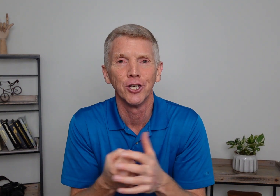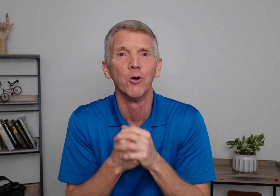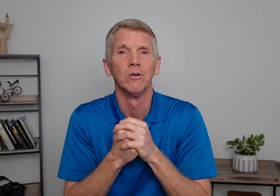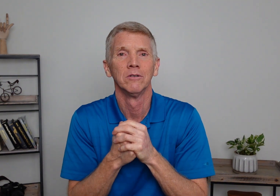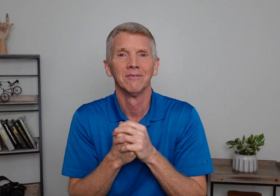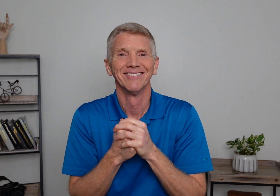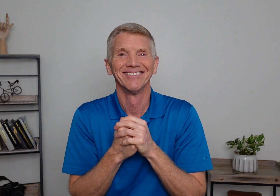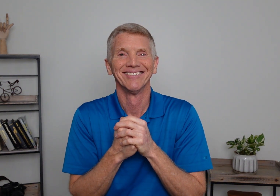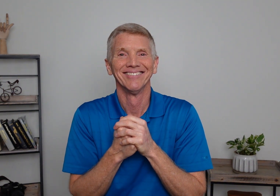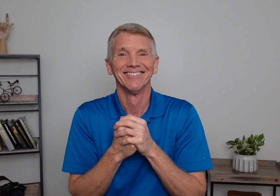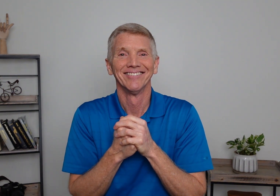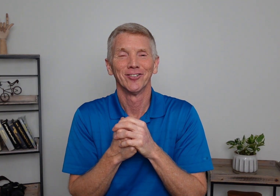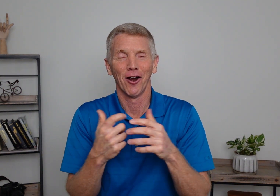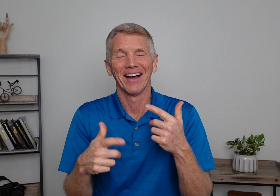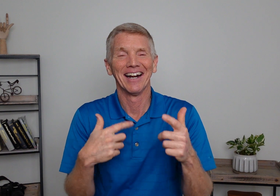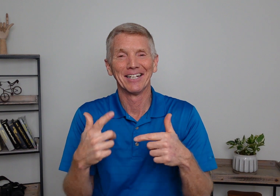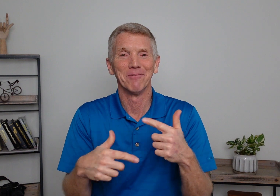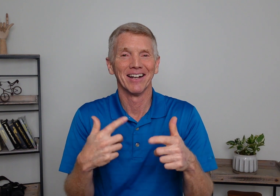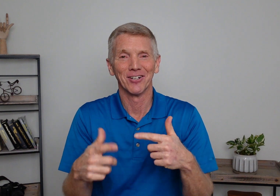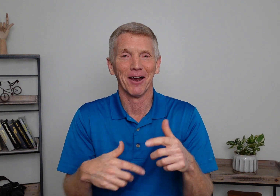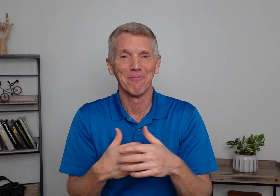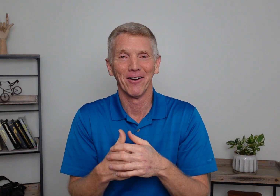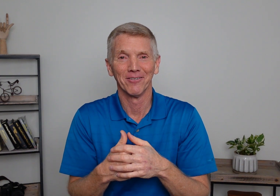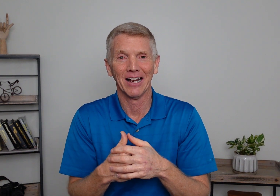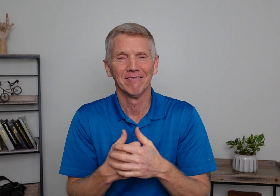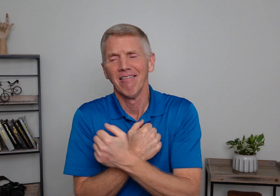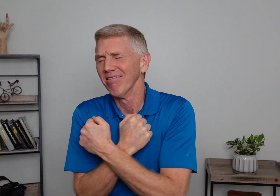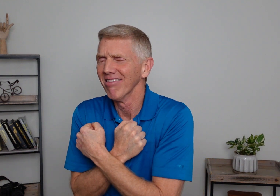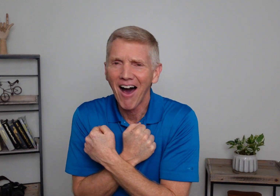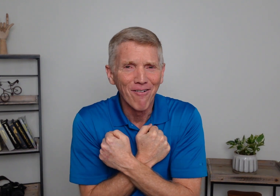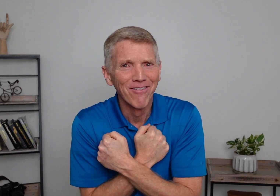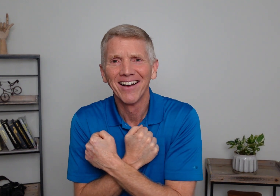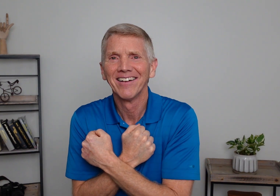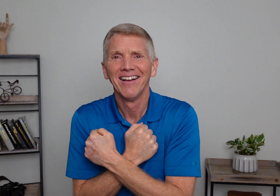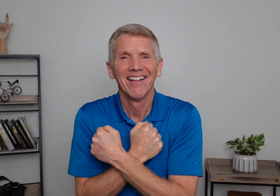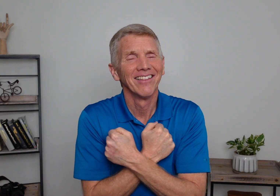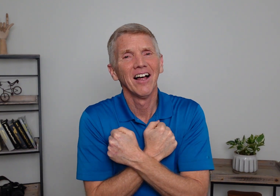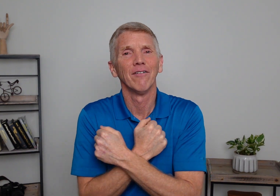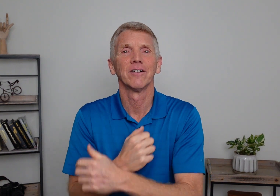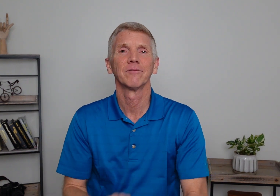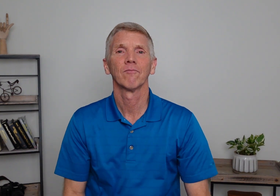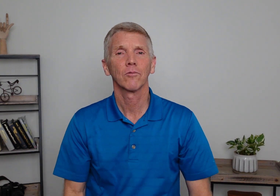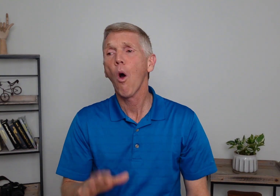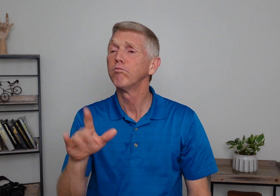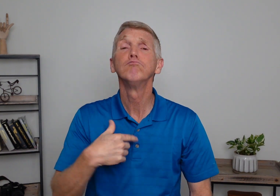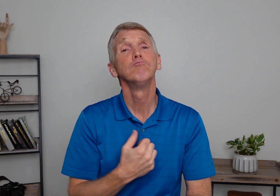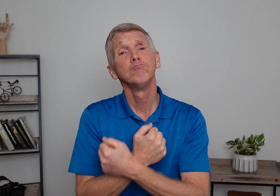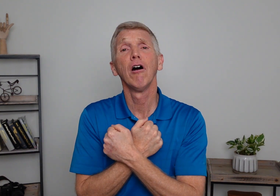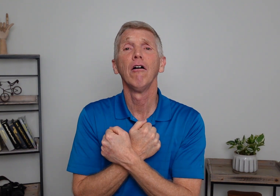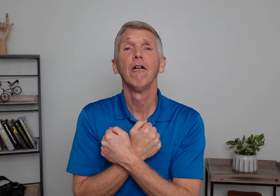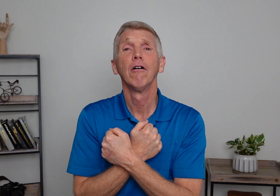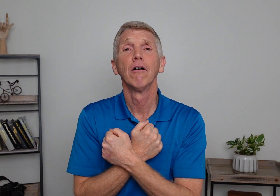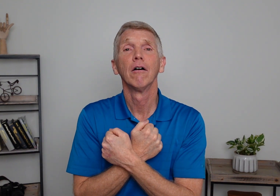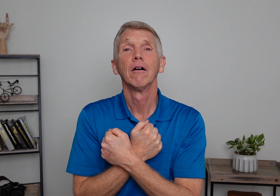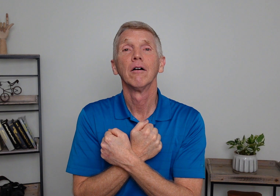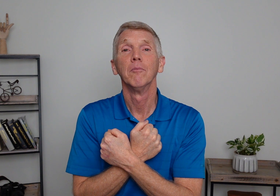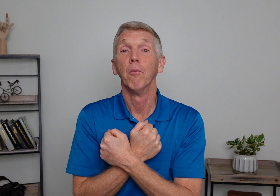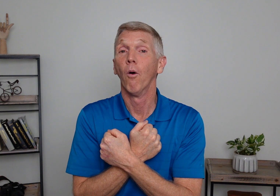you. Sorry, that kind of comes out as a grandparent, right? Love. Love. Oh, love.